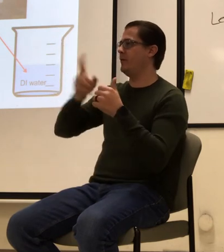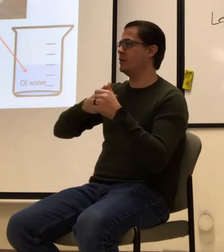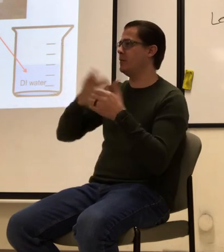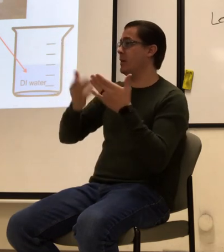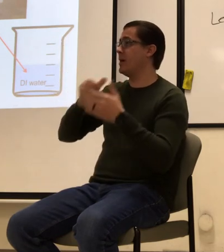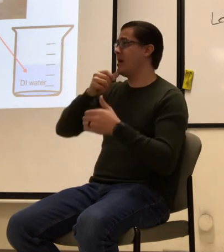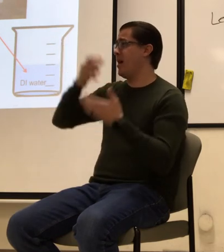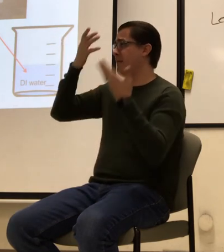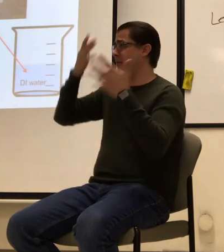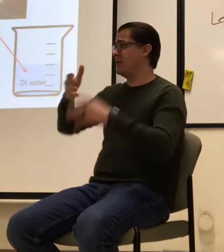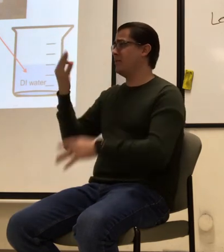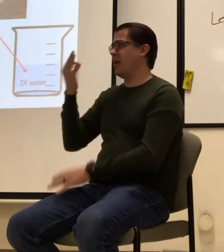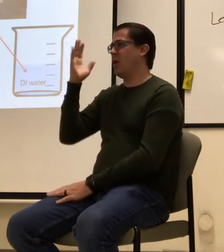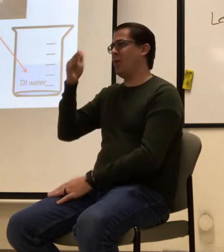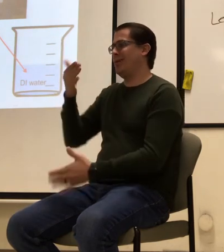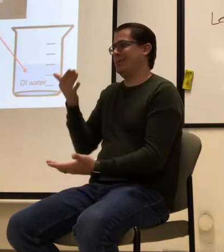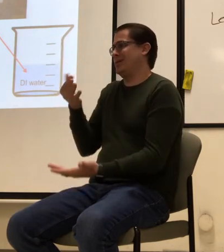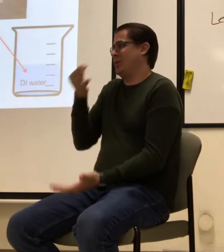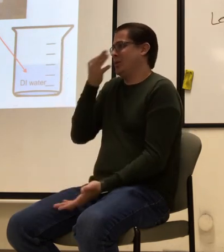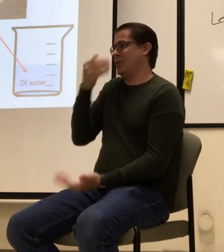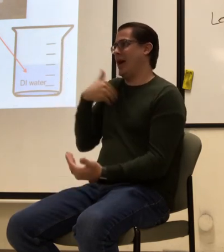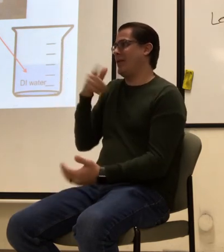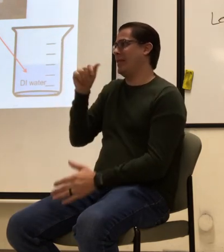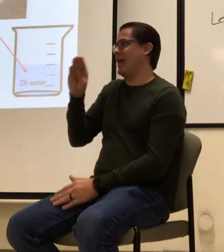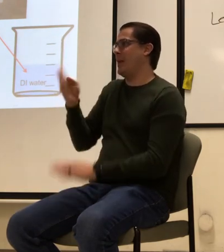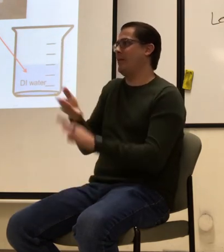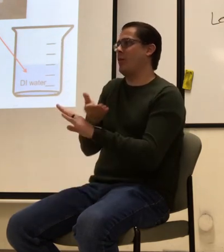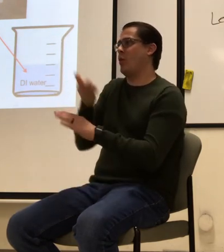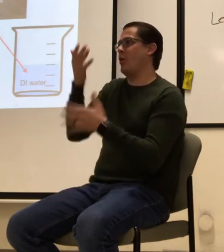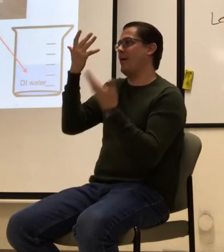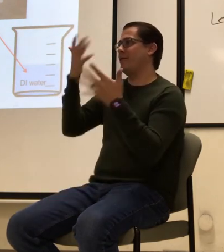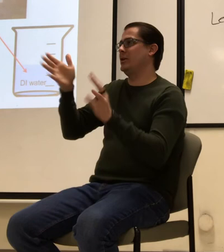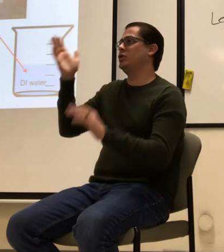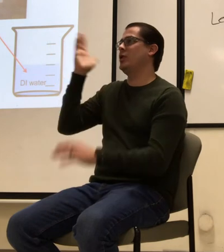done Friday. It would be too soon to have a lab before I finish lecturing, so.